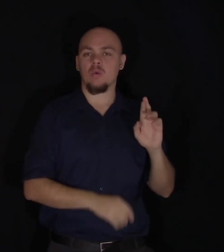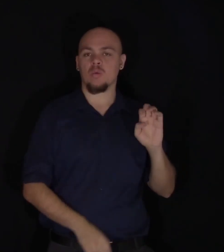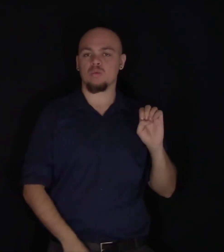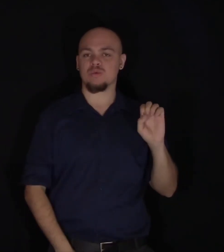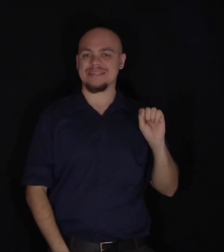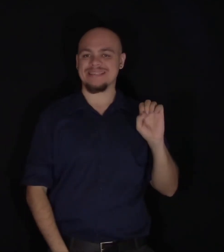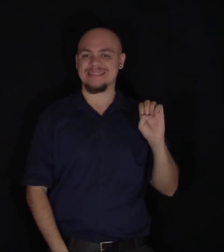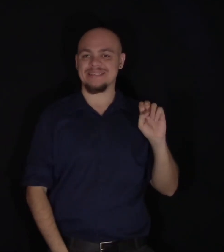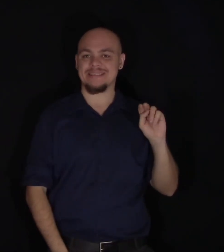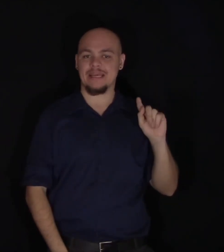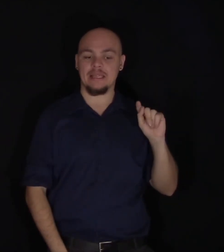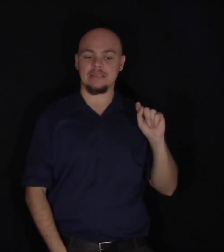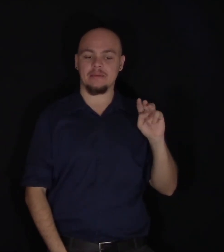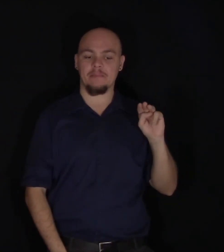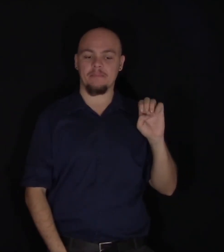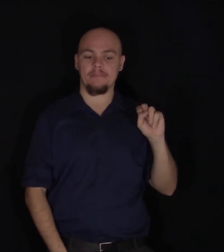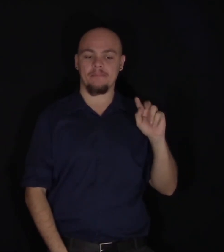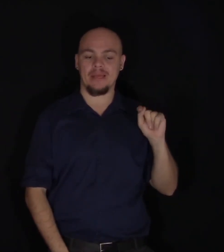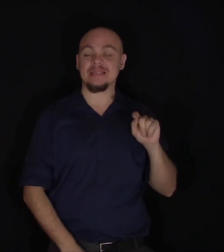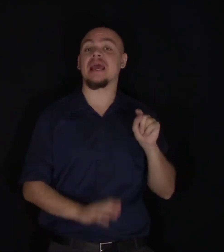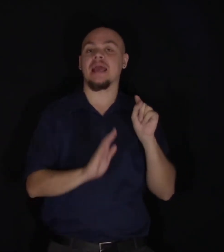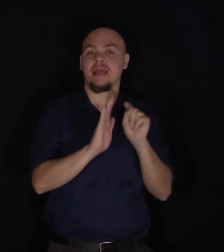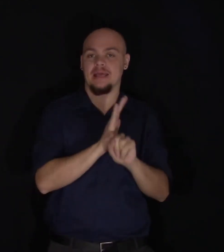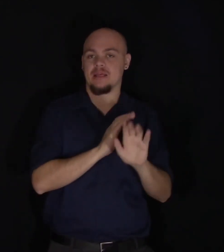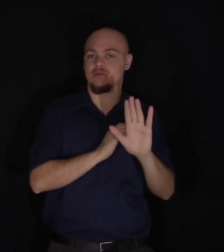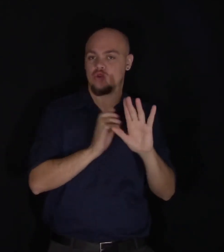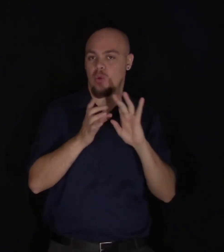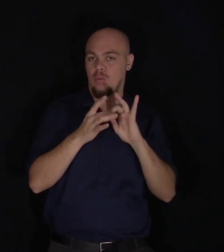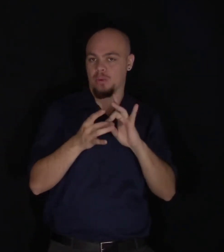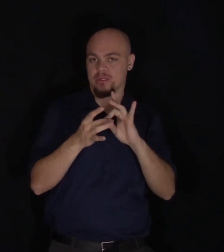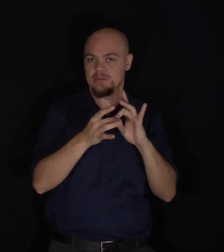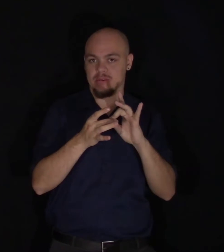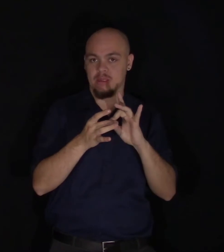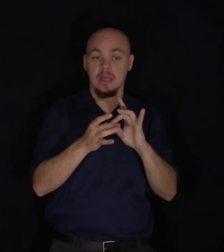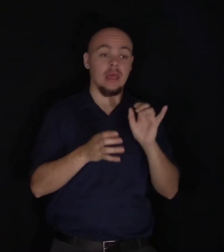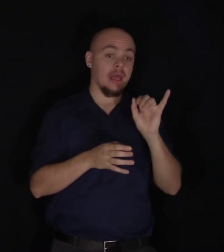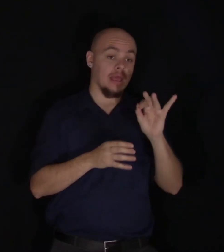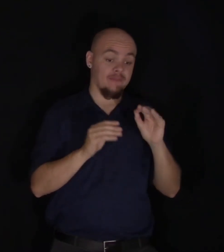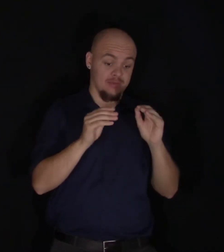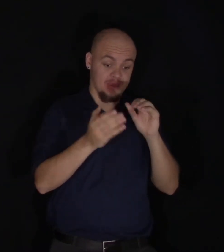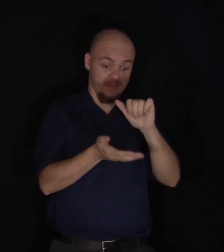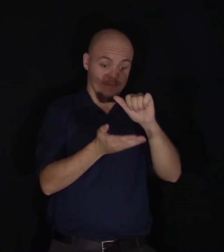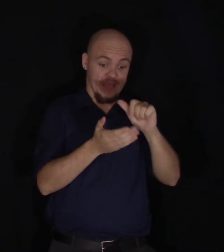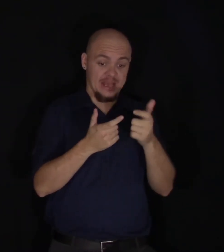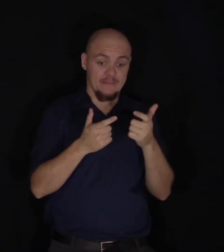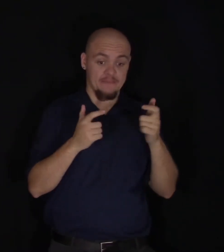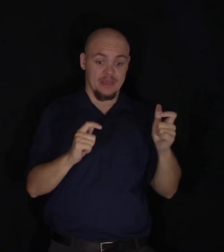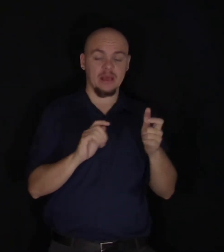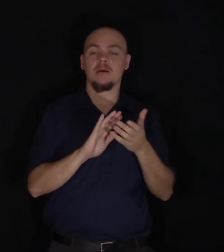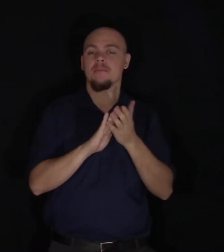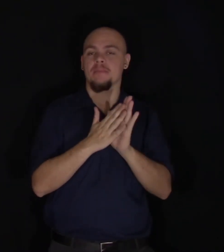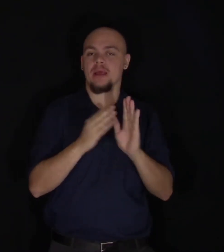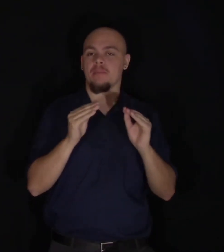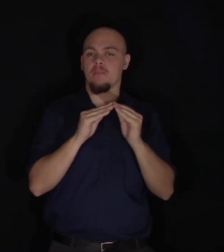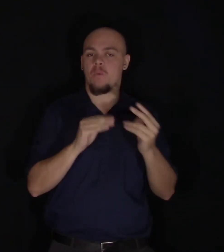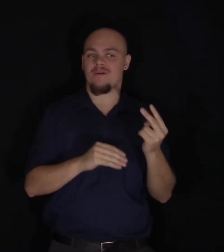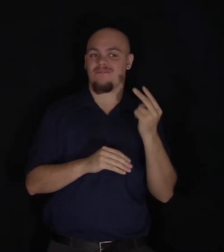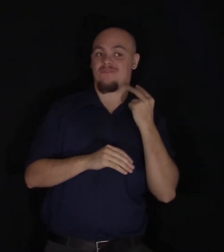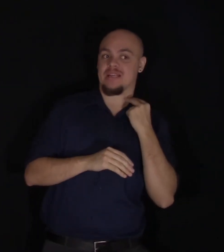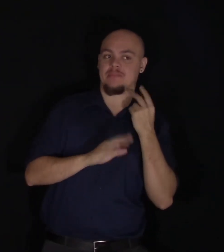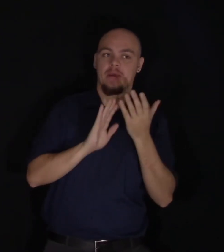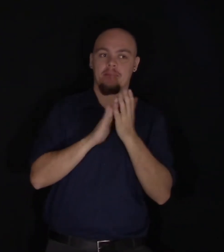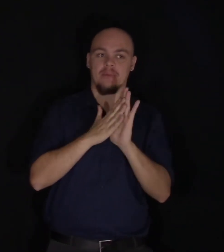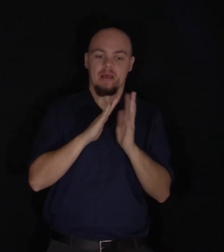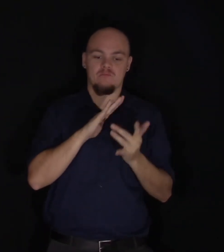relationship killer. The bigger the bag, the more we feel like a victim, and the angrier we get.